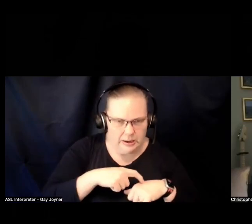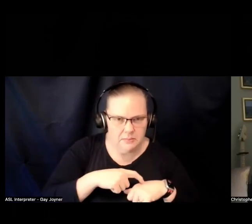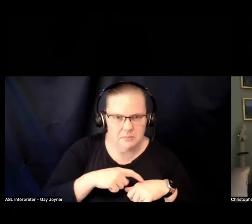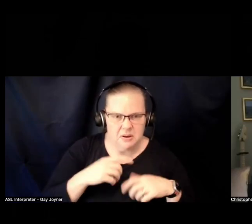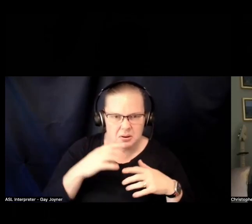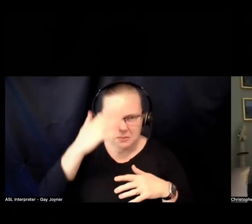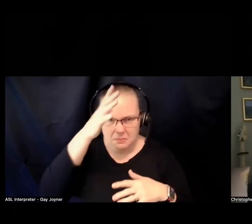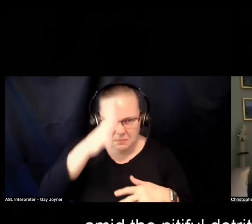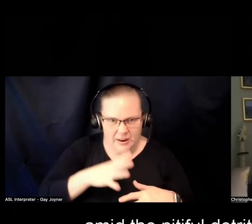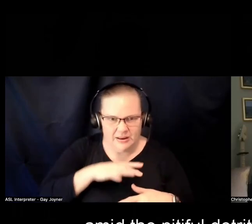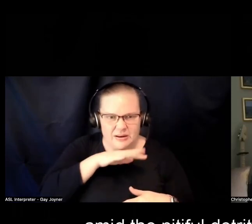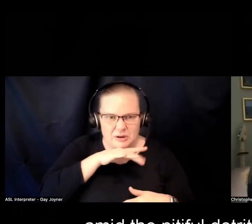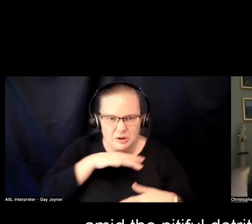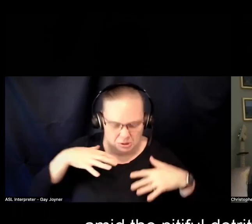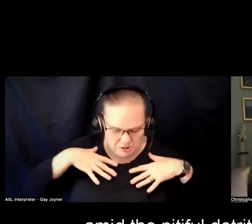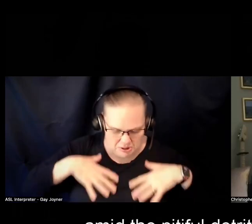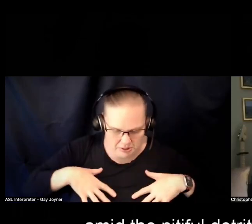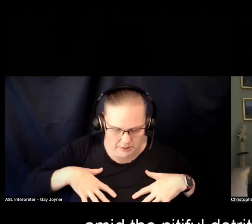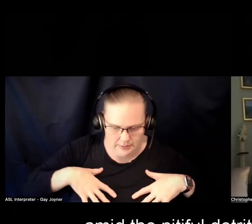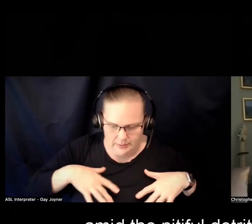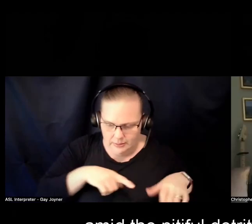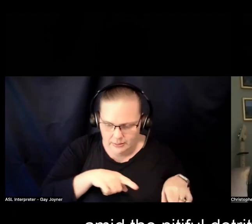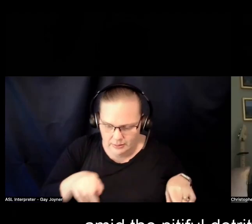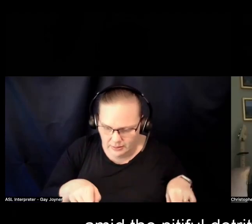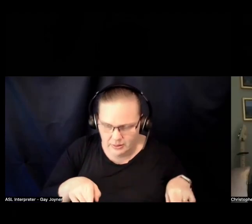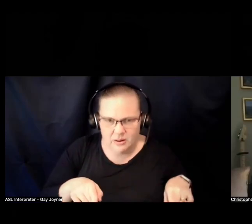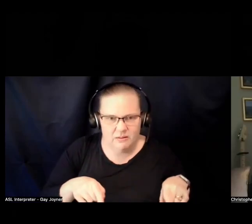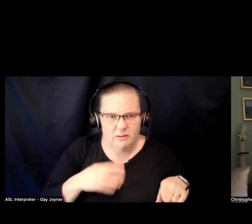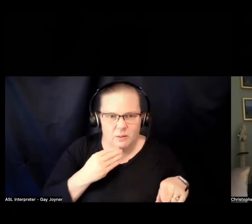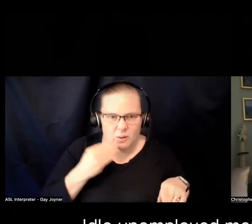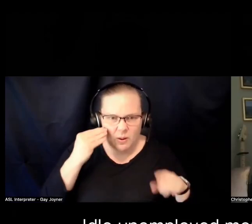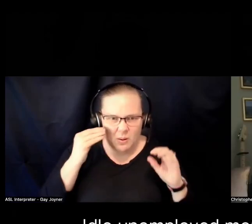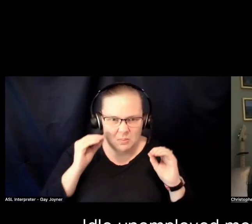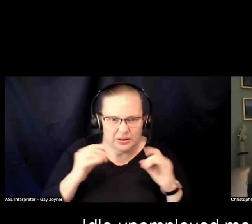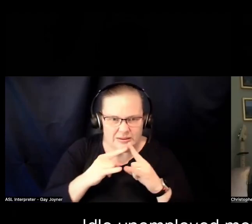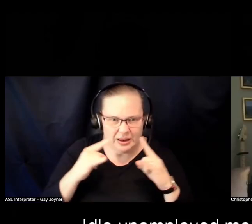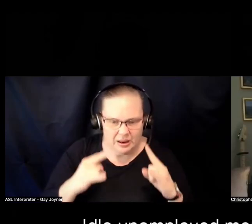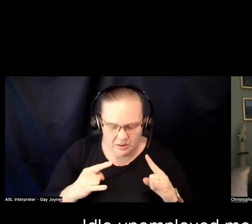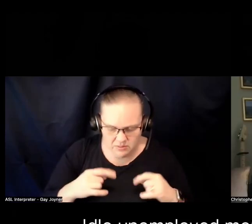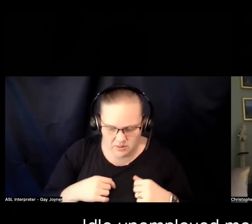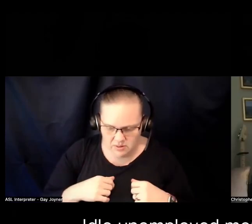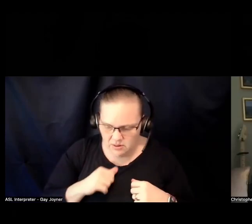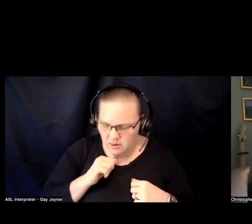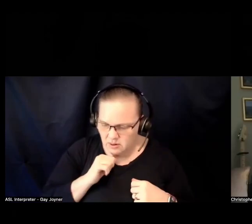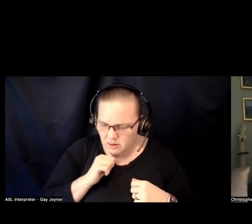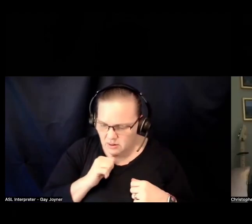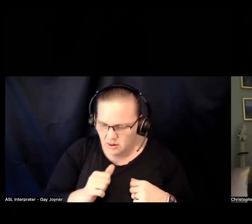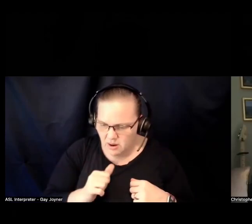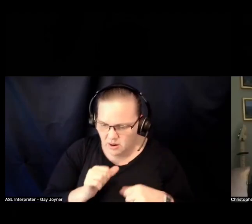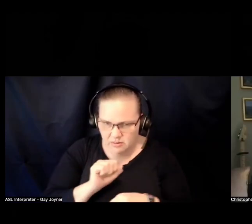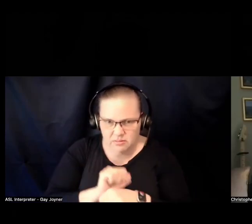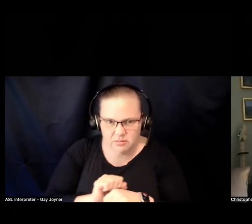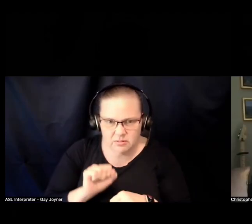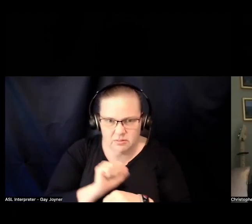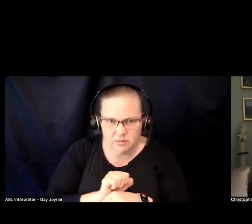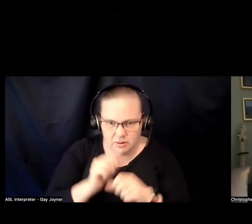undershirt ladled soup amid the pitiful detritus of makeshift homeless camps. Idle, unemployed men squatted on a bench, their caps